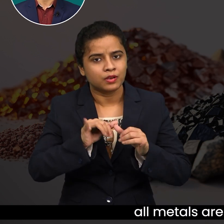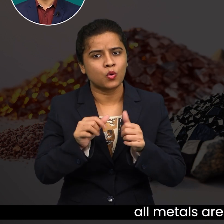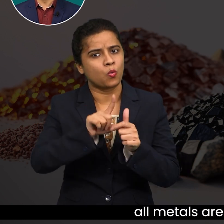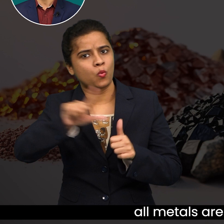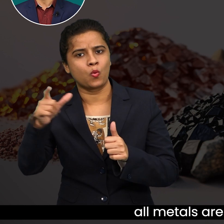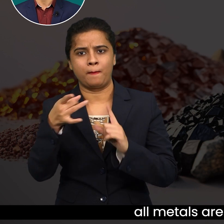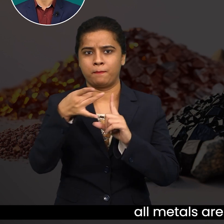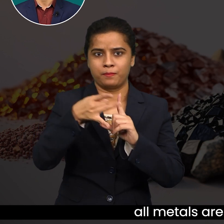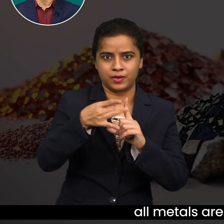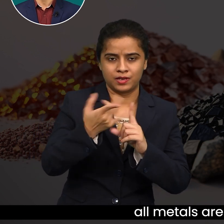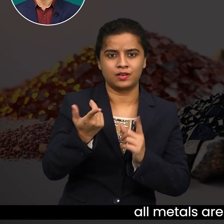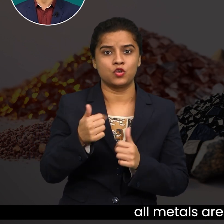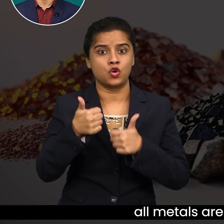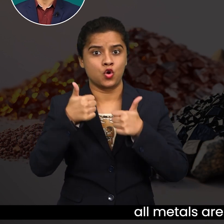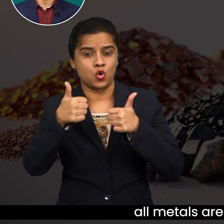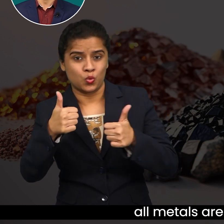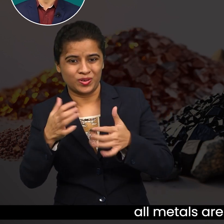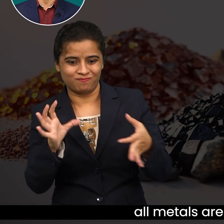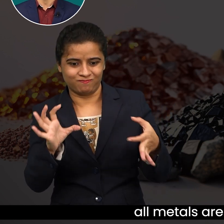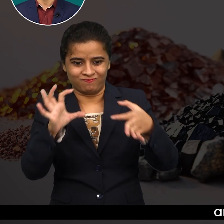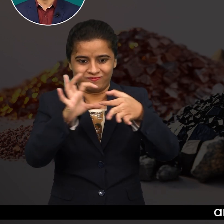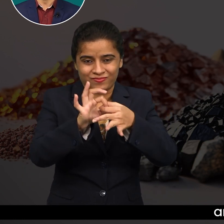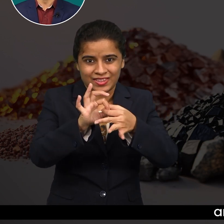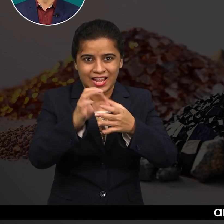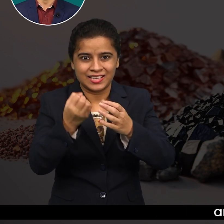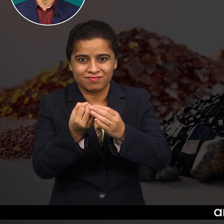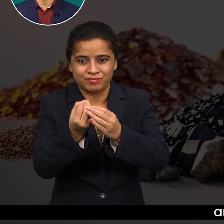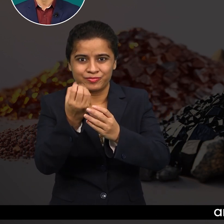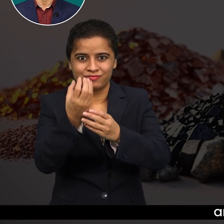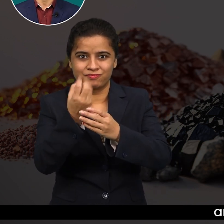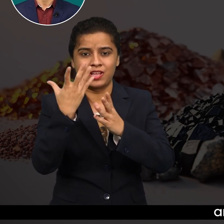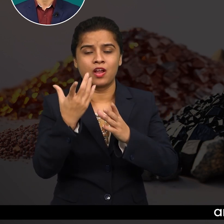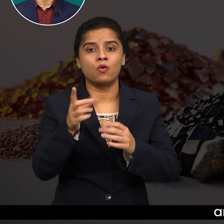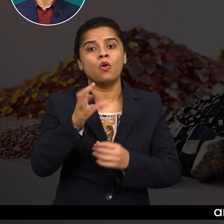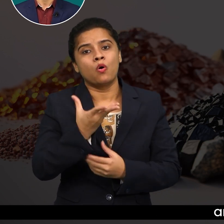Similarly, all metals are good conductors of heat and electricity.